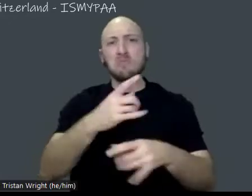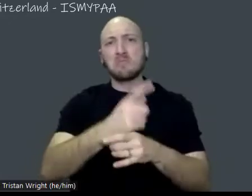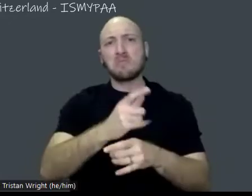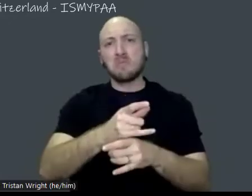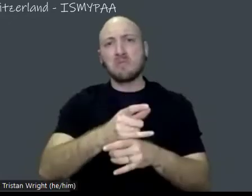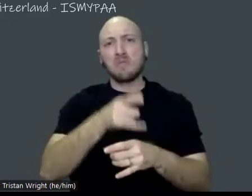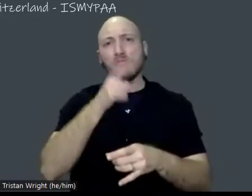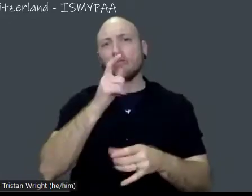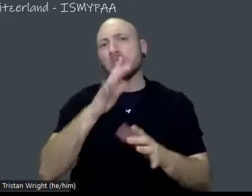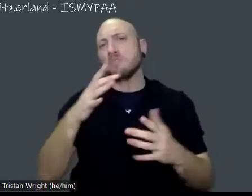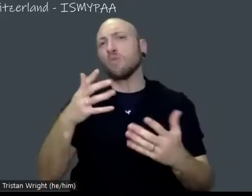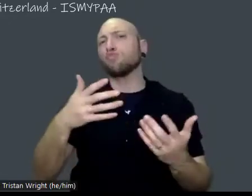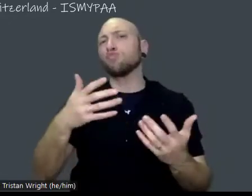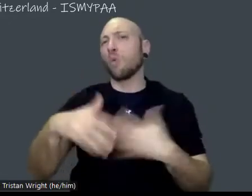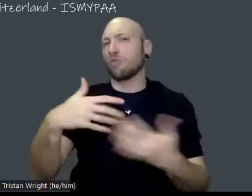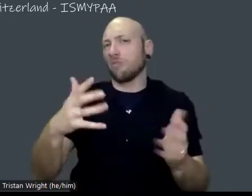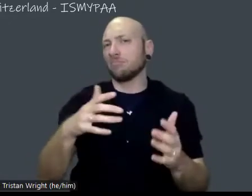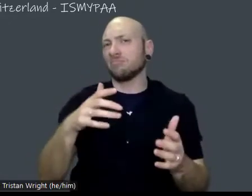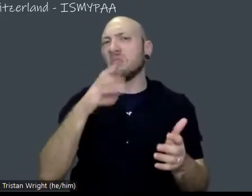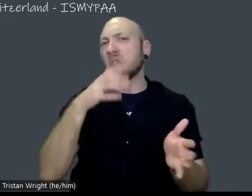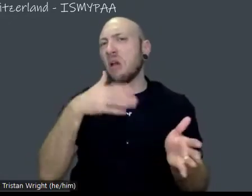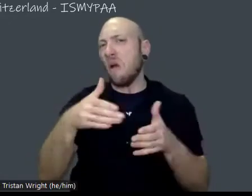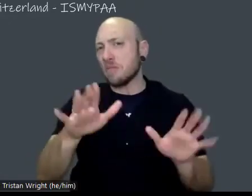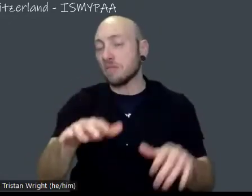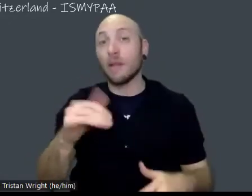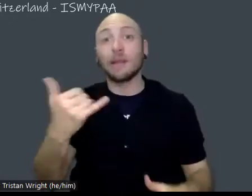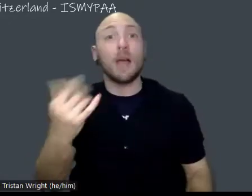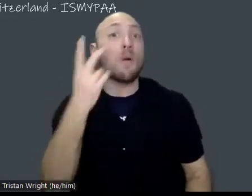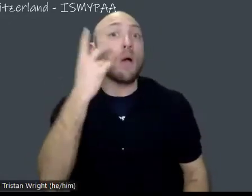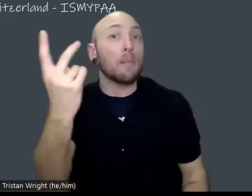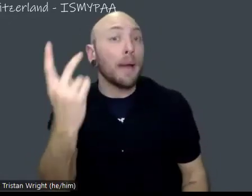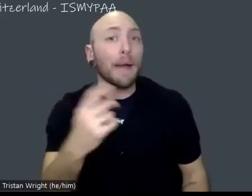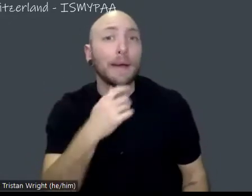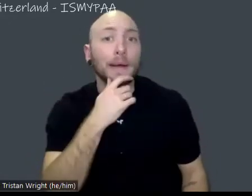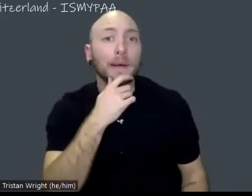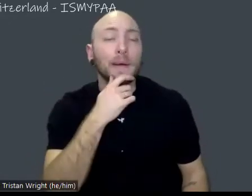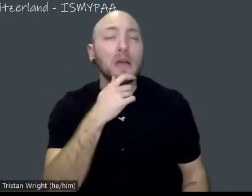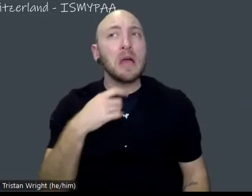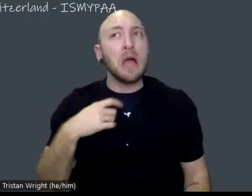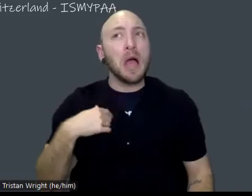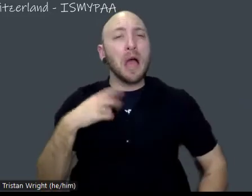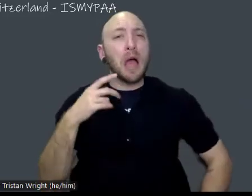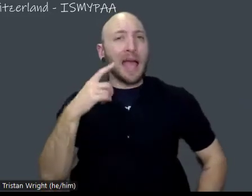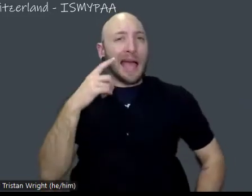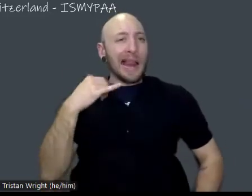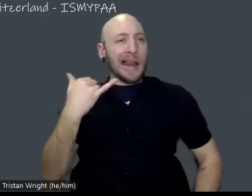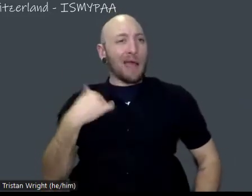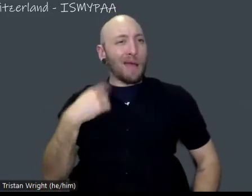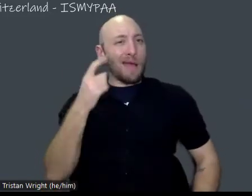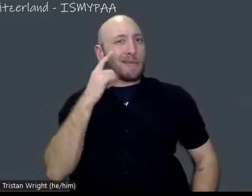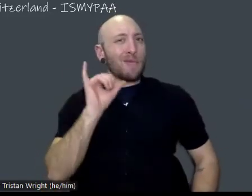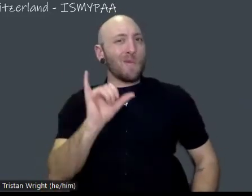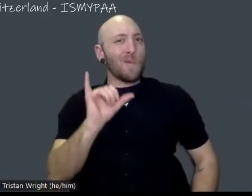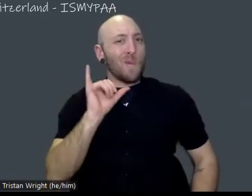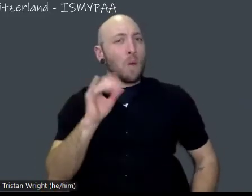social drinking, but looking back, already with some strange